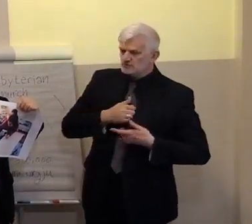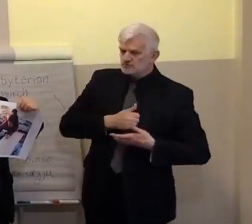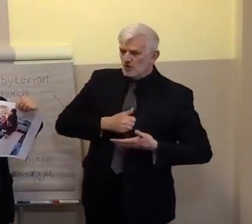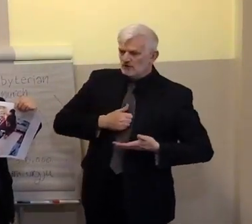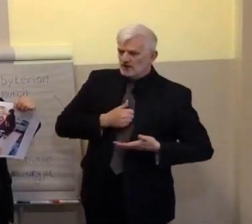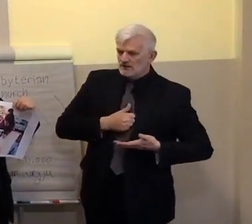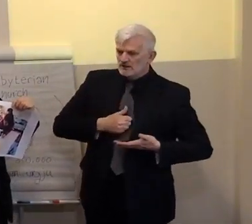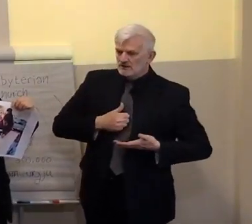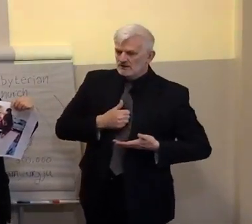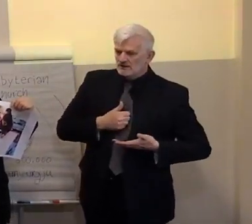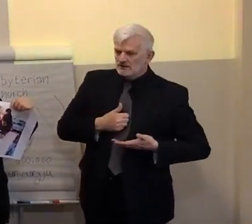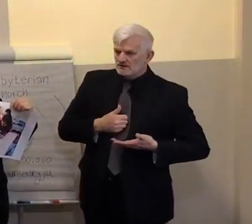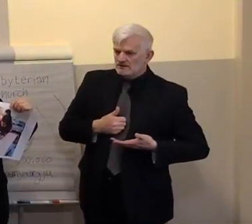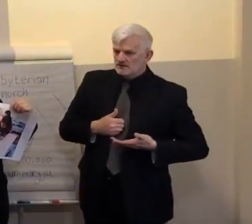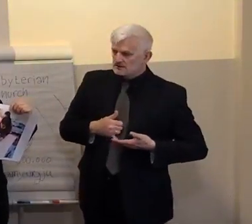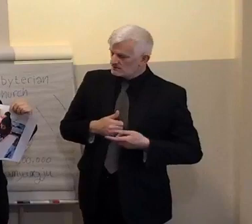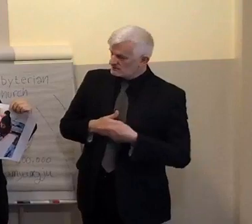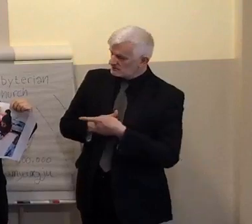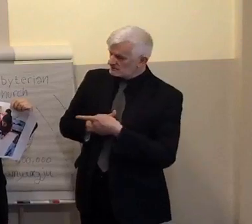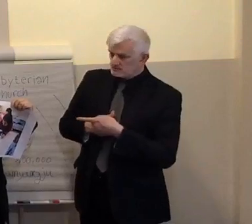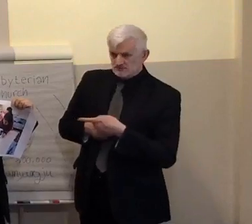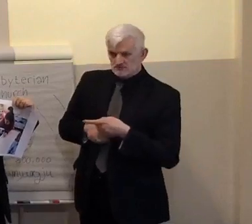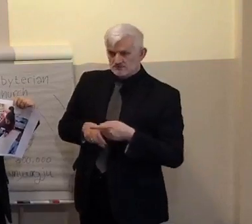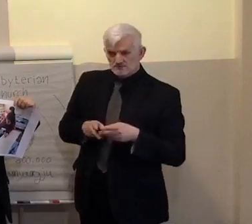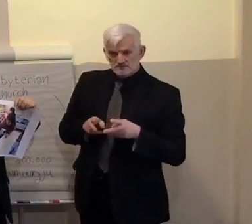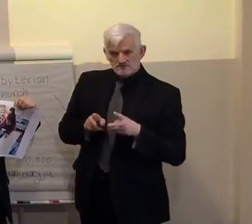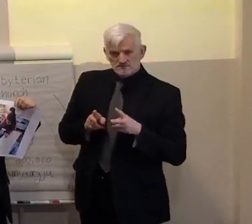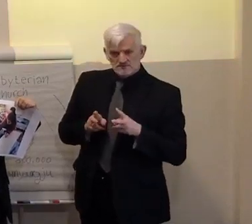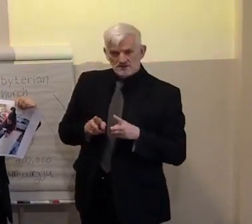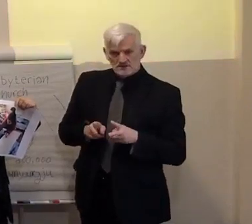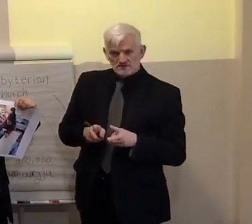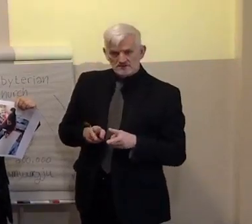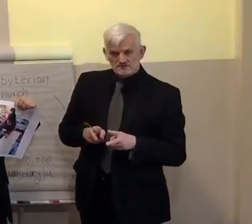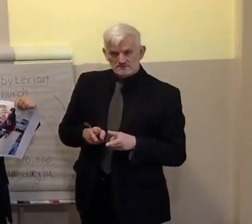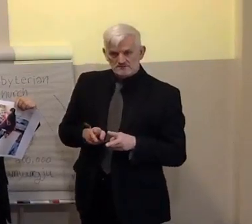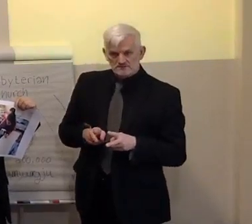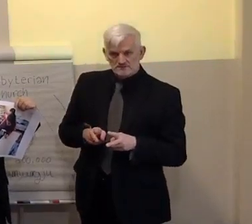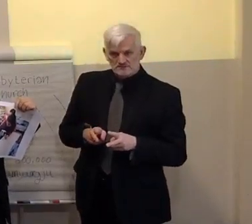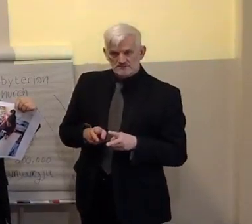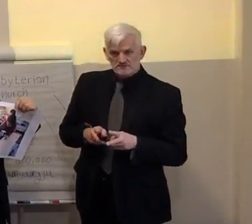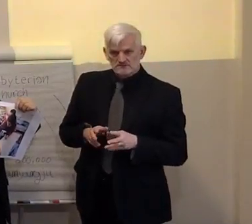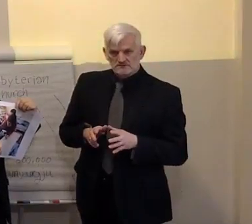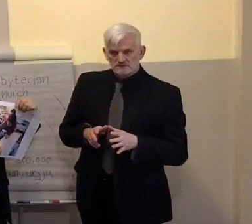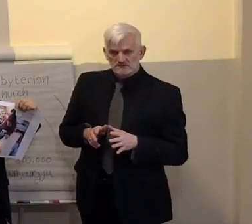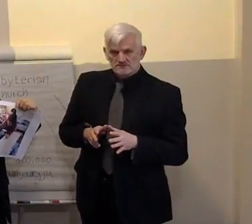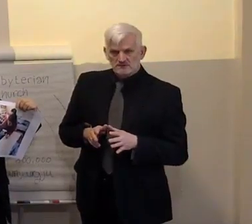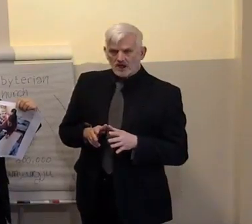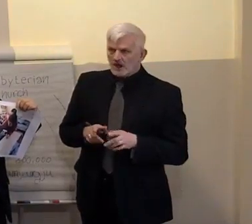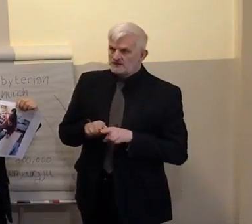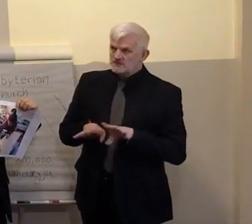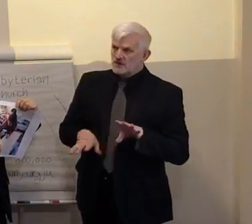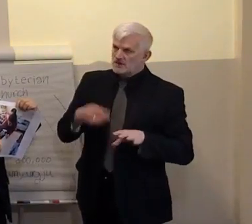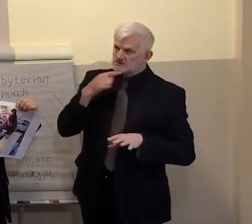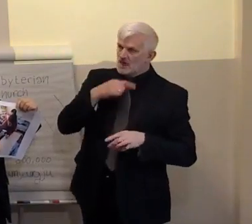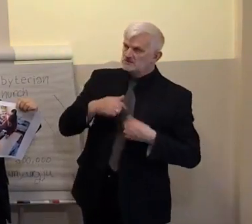to die. But I wanted to go back to my Father in heaven. He repented his sin, received the gospel.